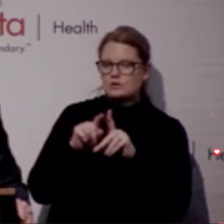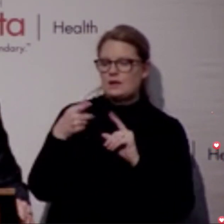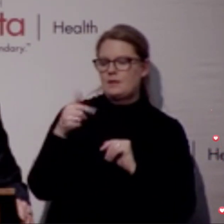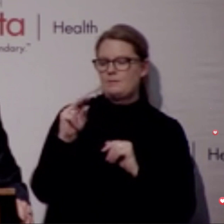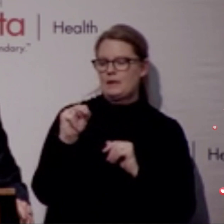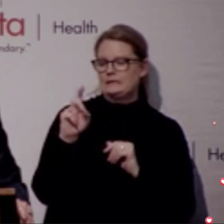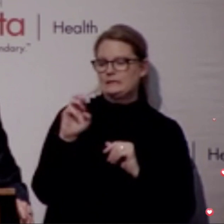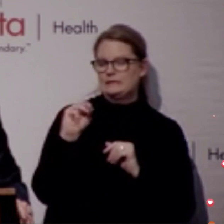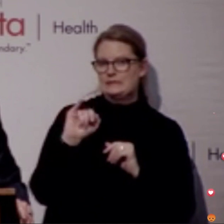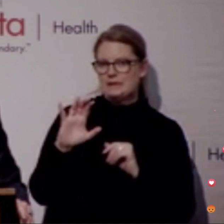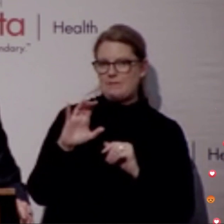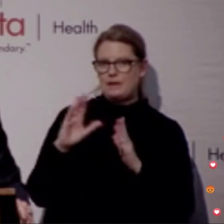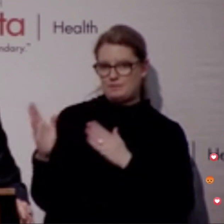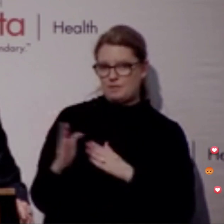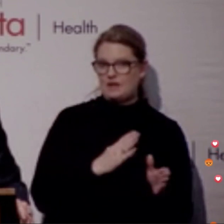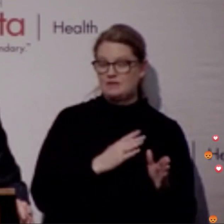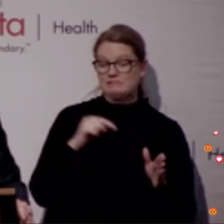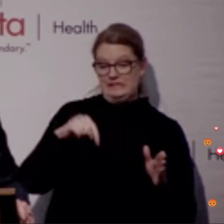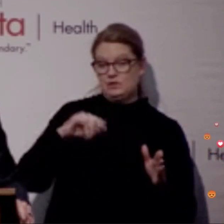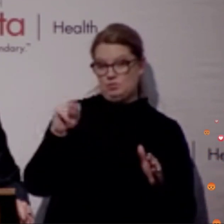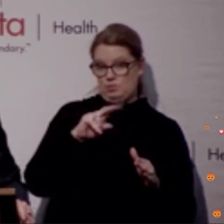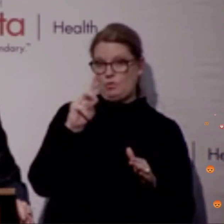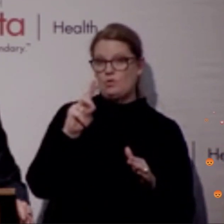planning, including the state of North Dakota.